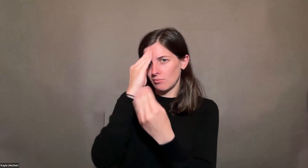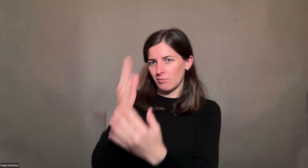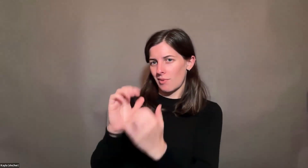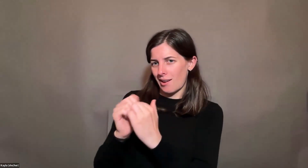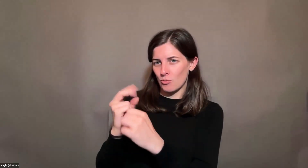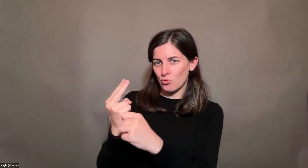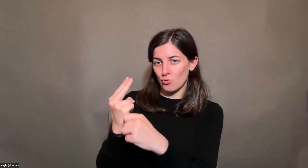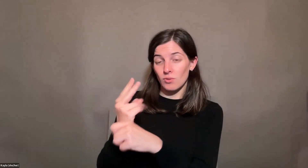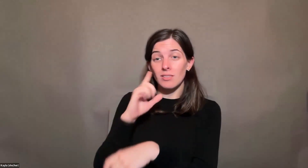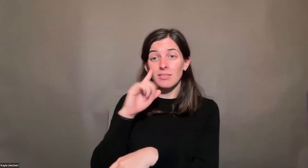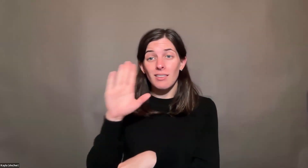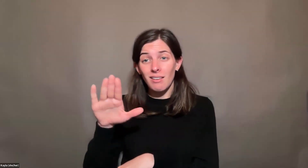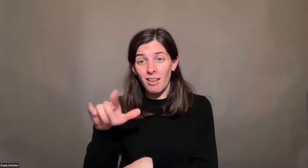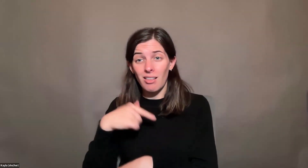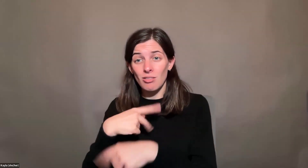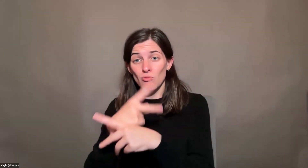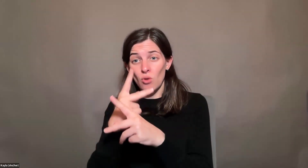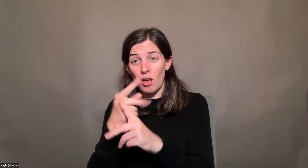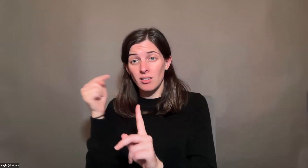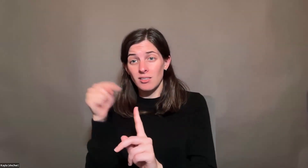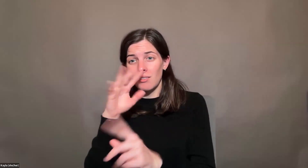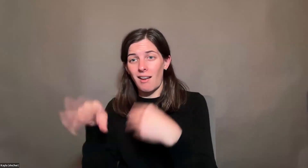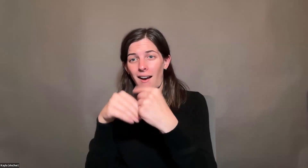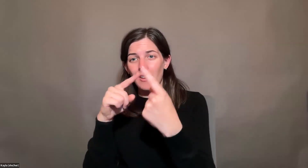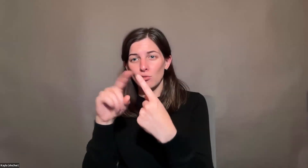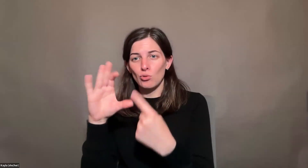product is added to the cart. So these type of things you